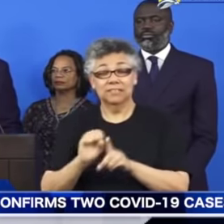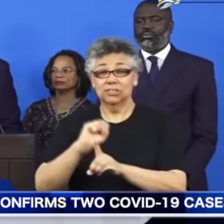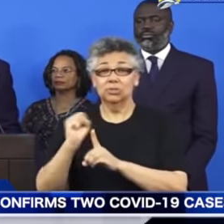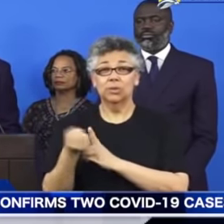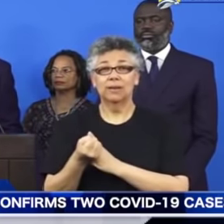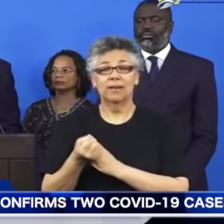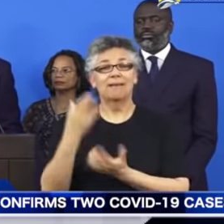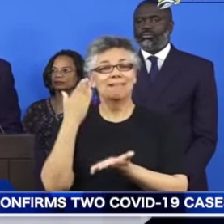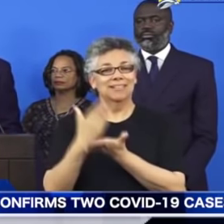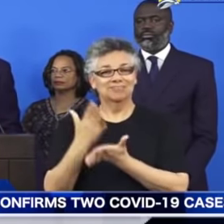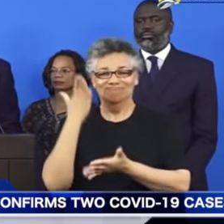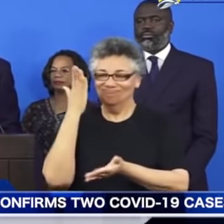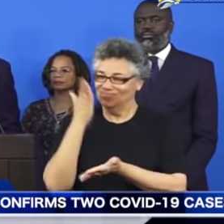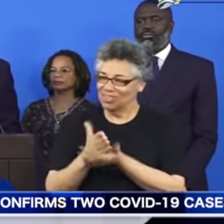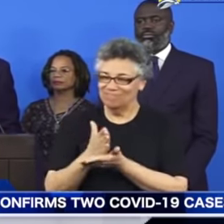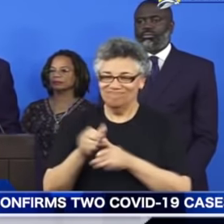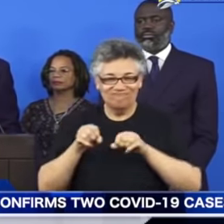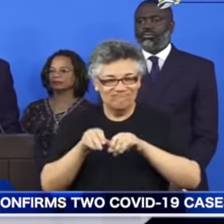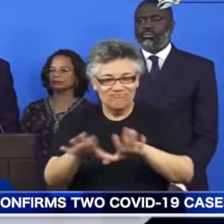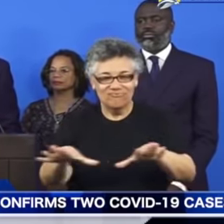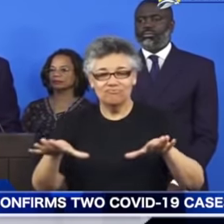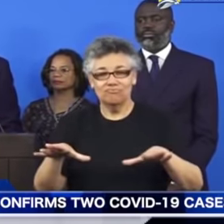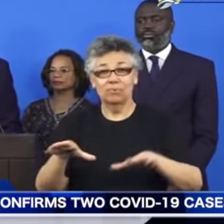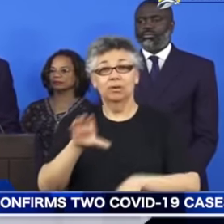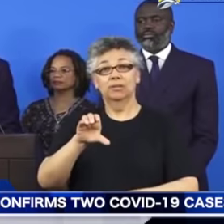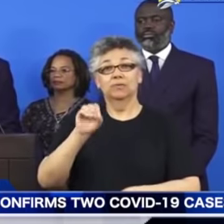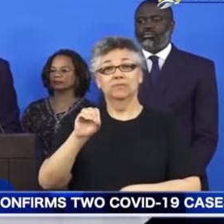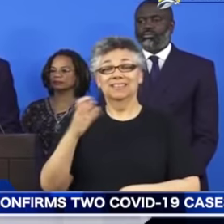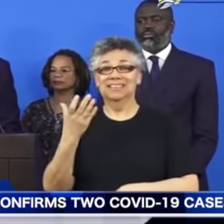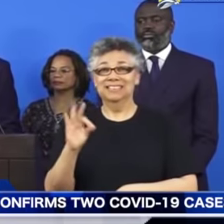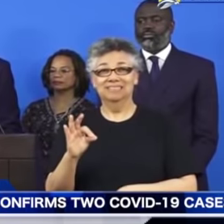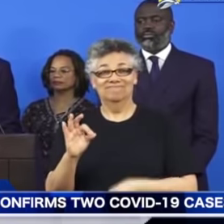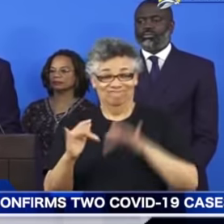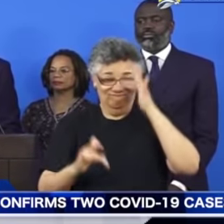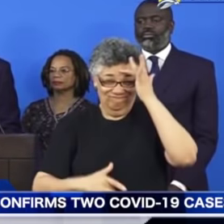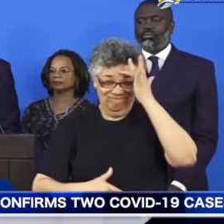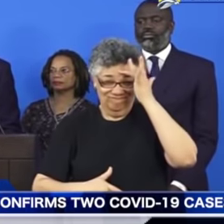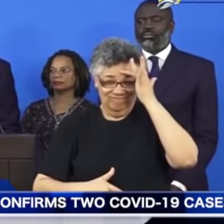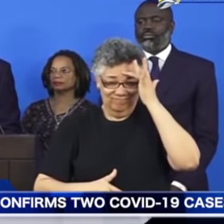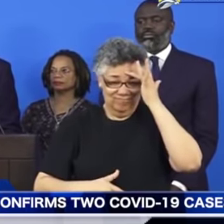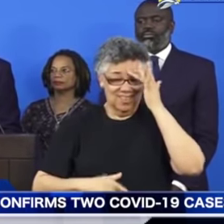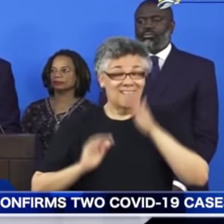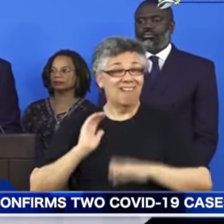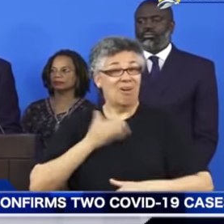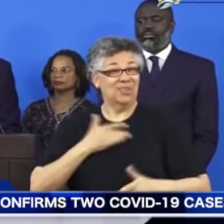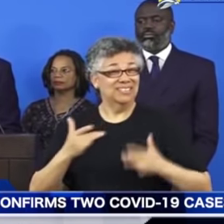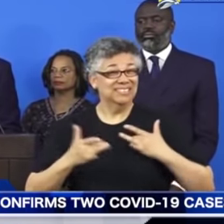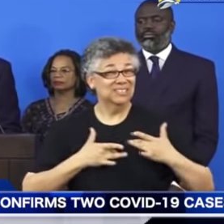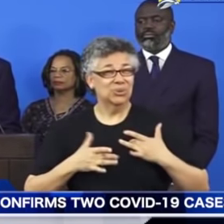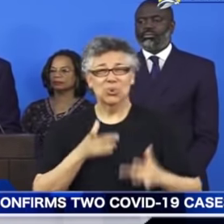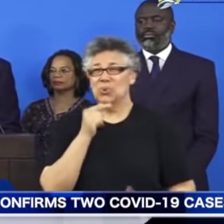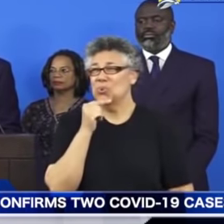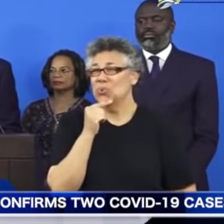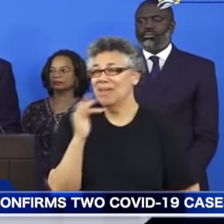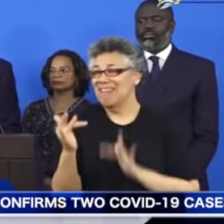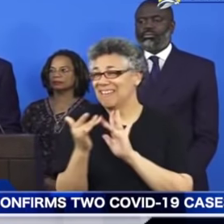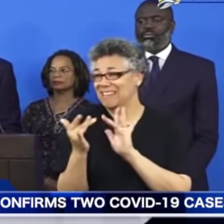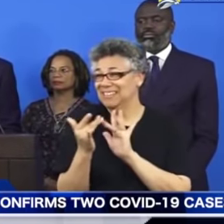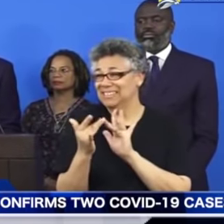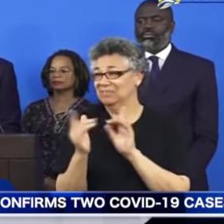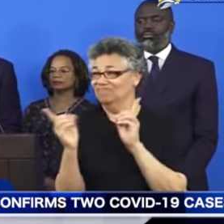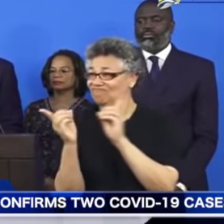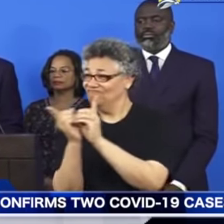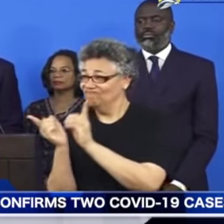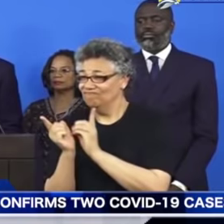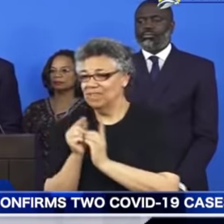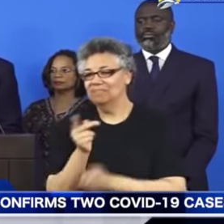help prevent the spread of COVID-19. Our chief concern is how many people had close contact with the individuals